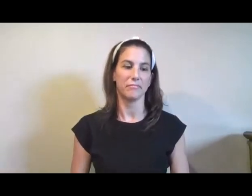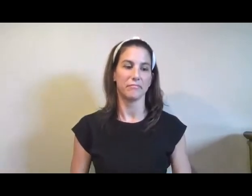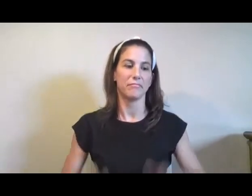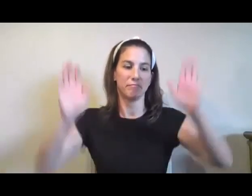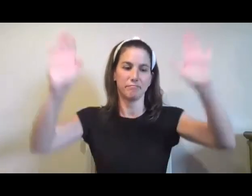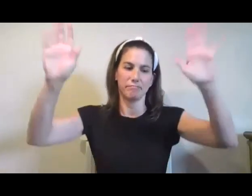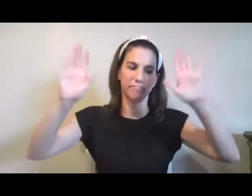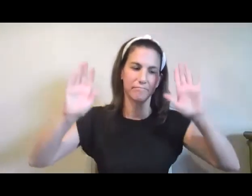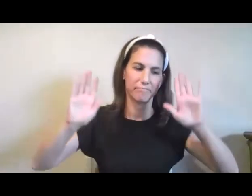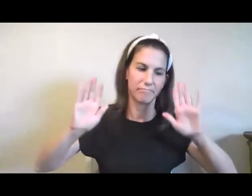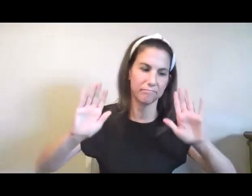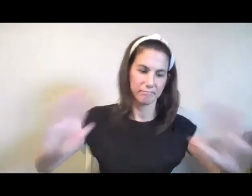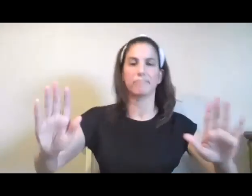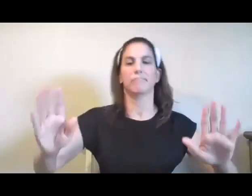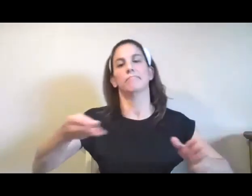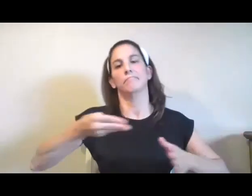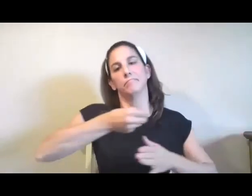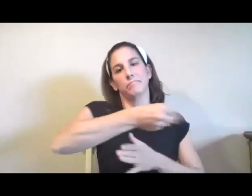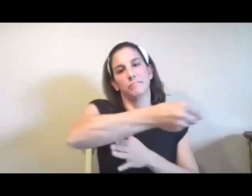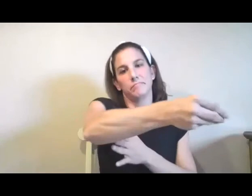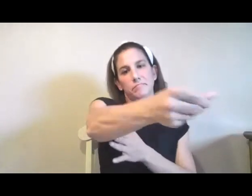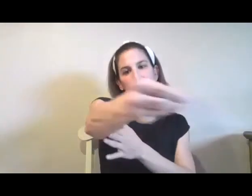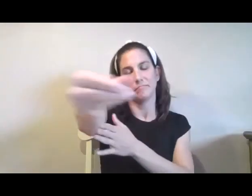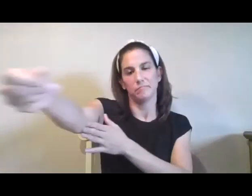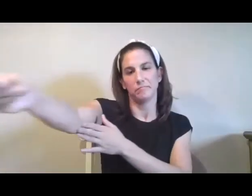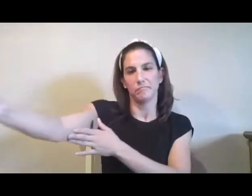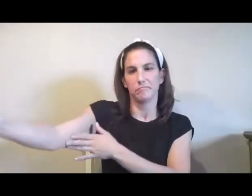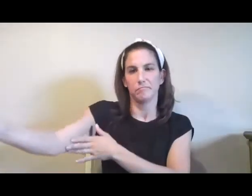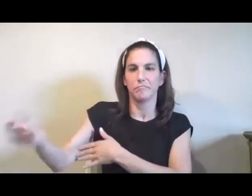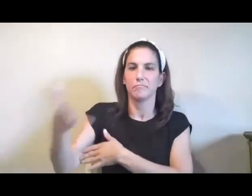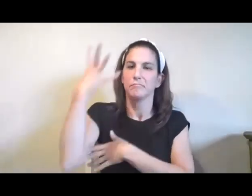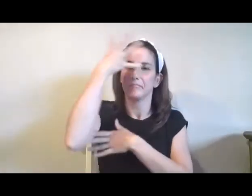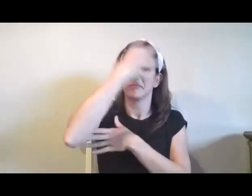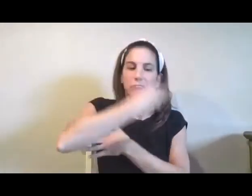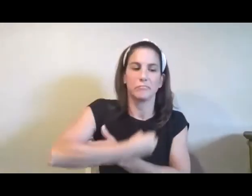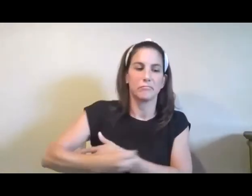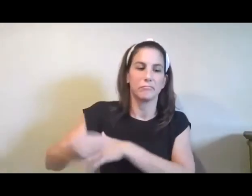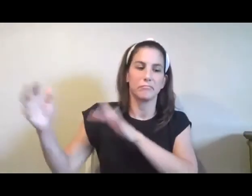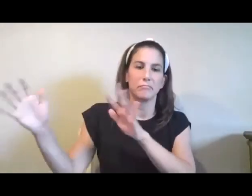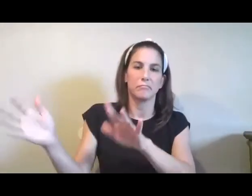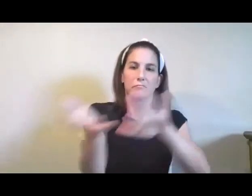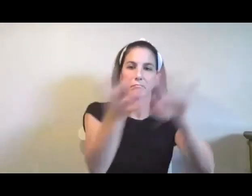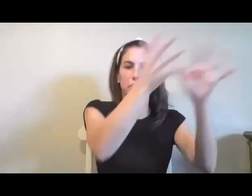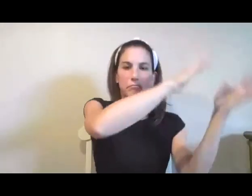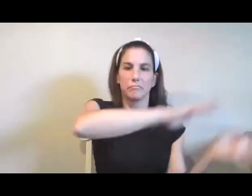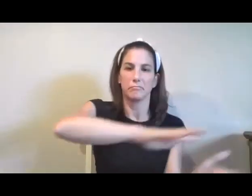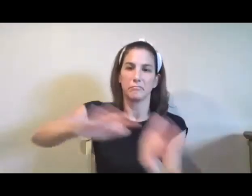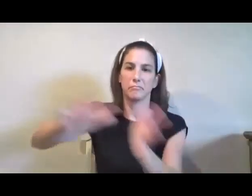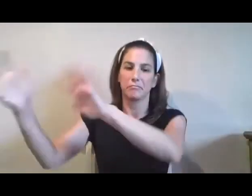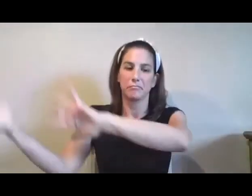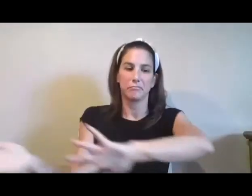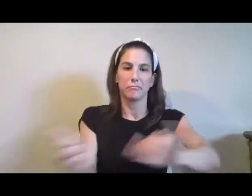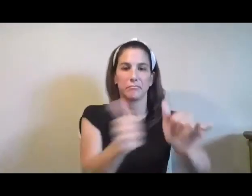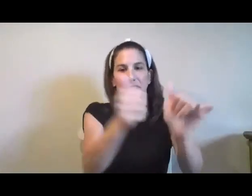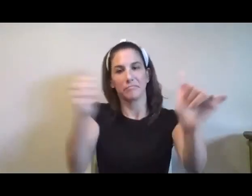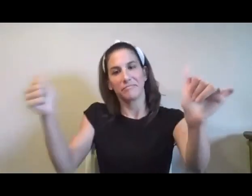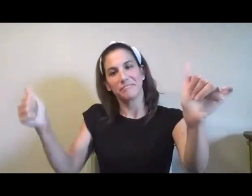A fantastic flurry of silky seeds swirled and twirled behind